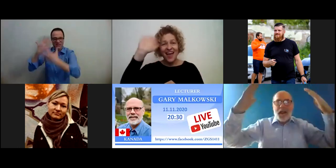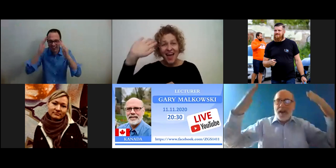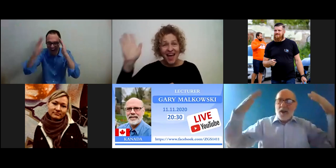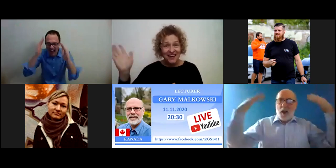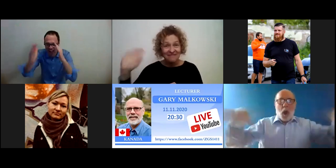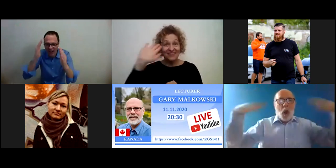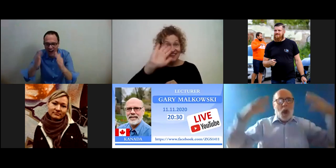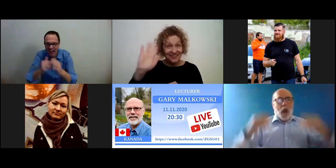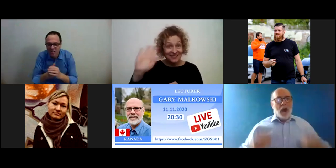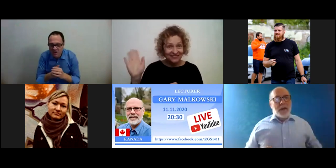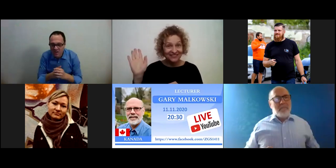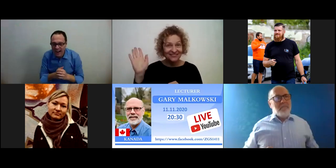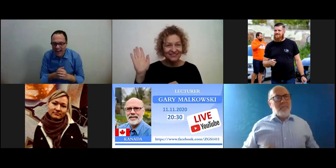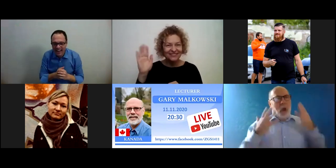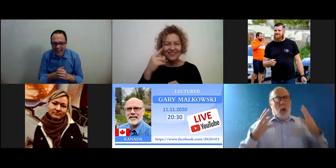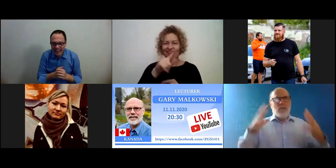Hello.